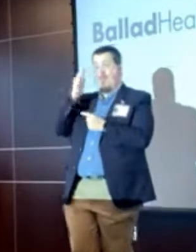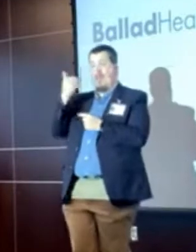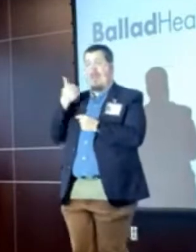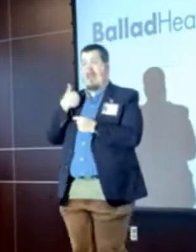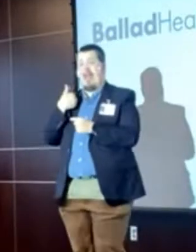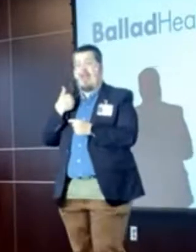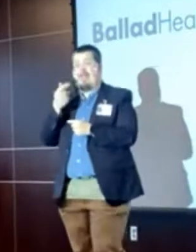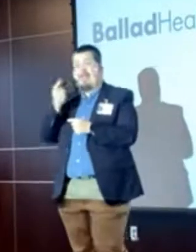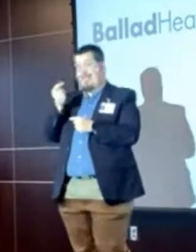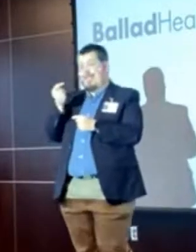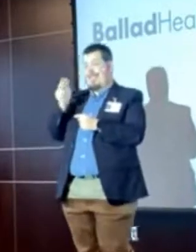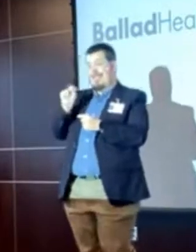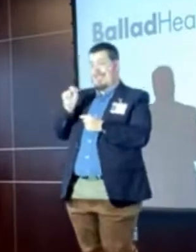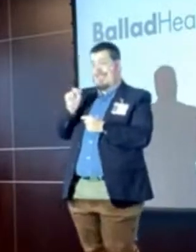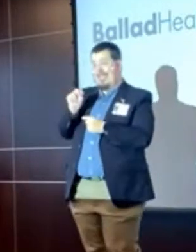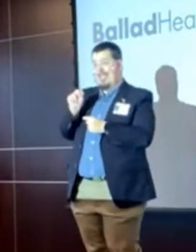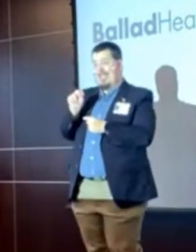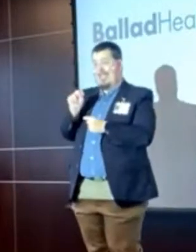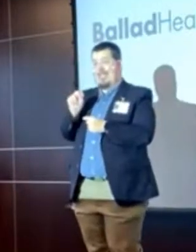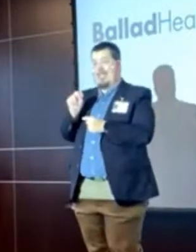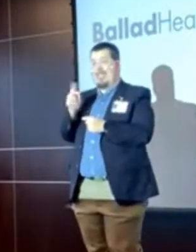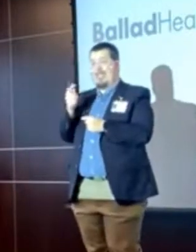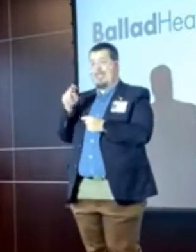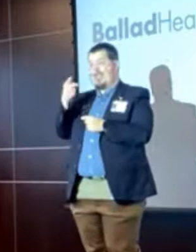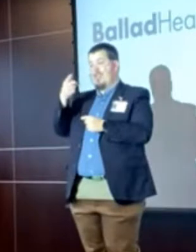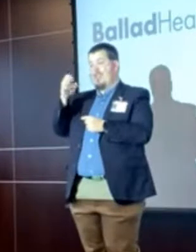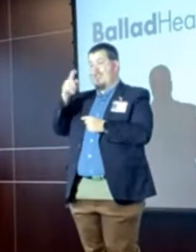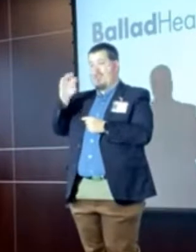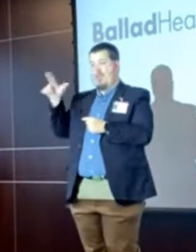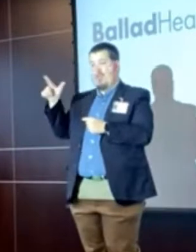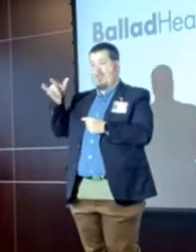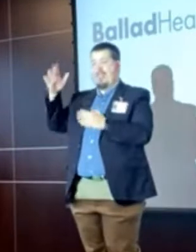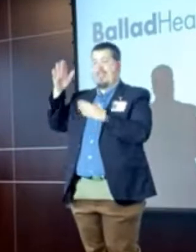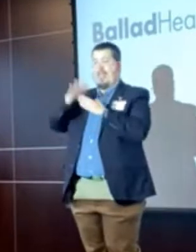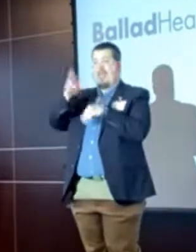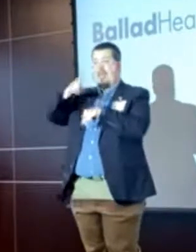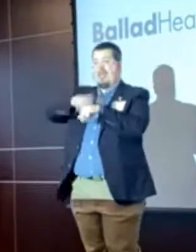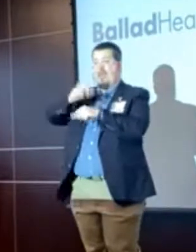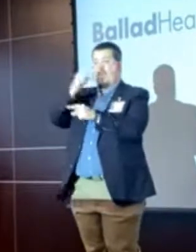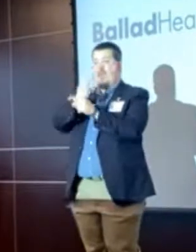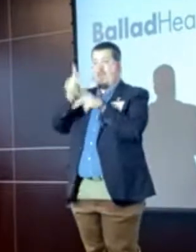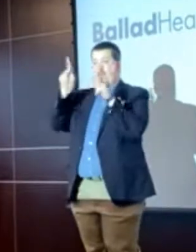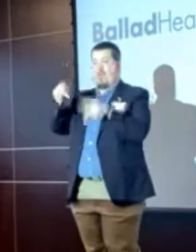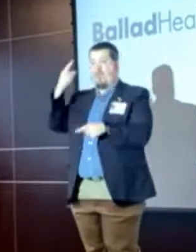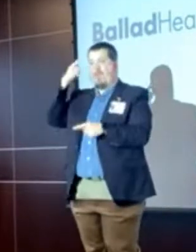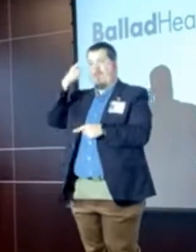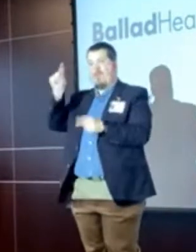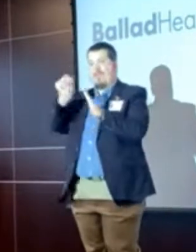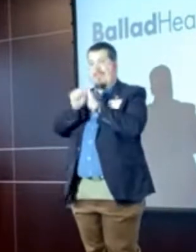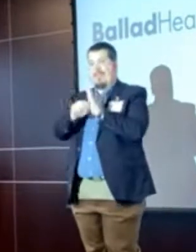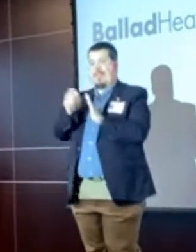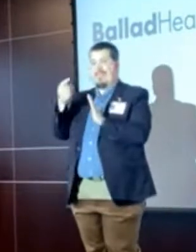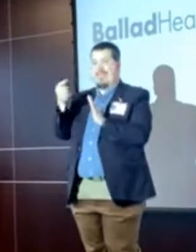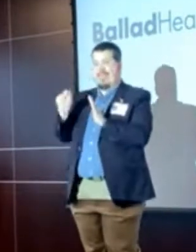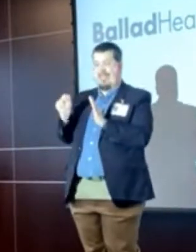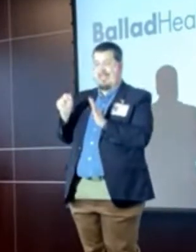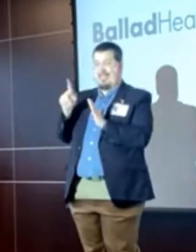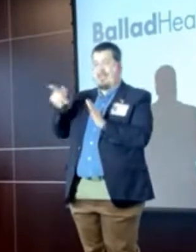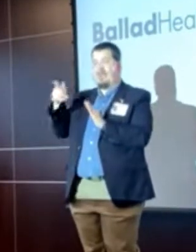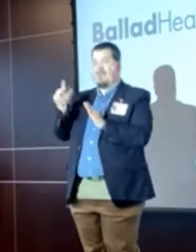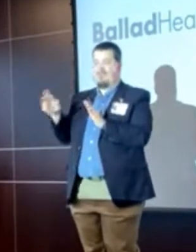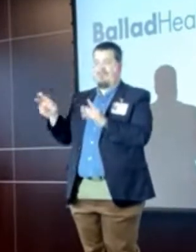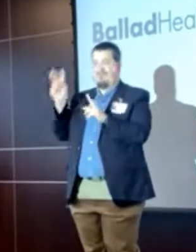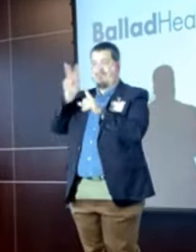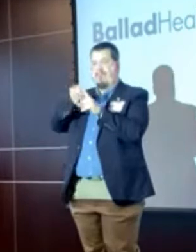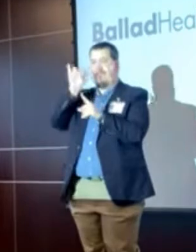the Tennessee Adjutant General. He's the top National Guard person for the state of Tennessee, and he's appointed